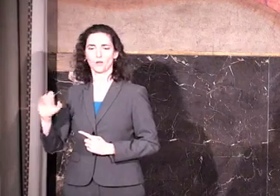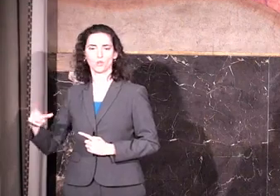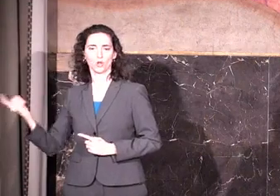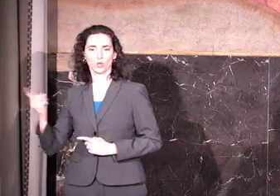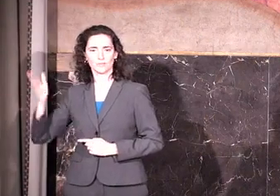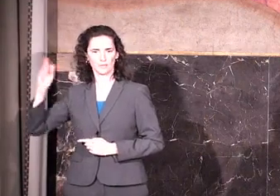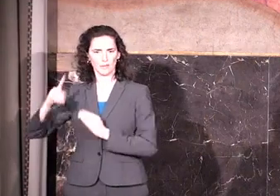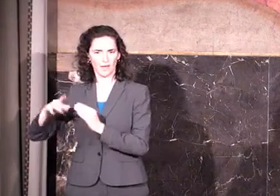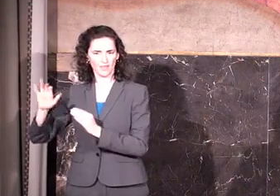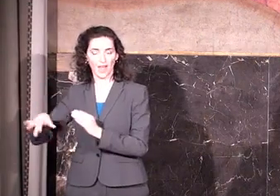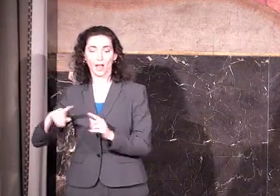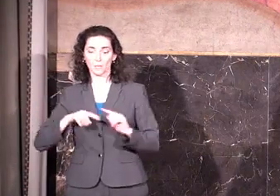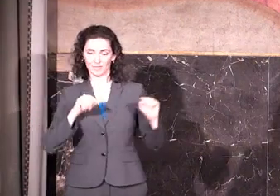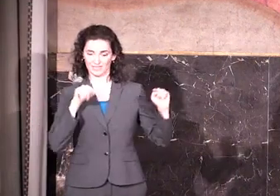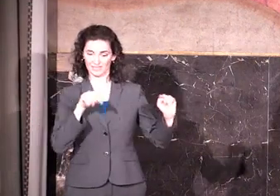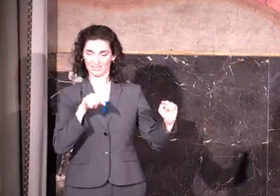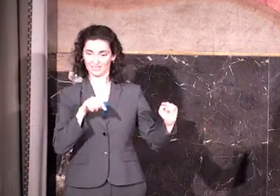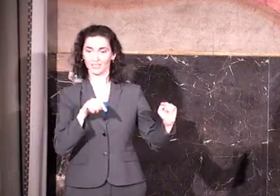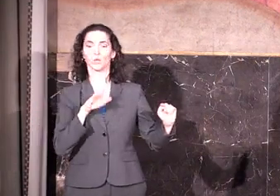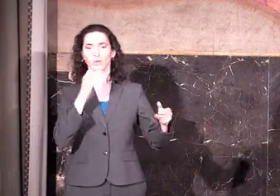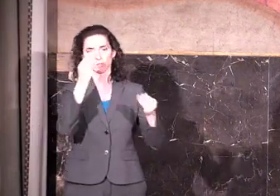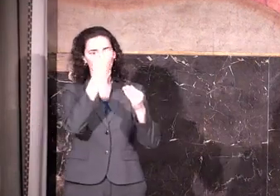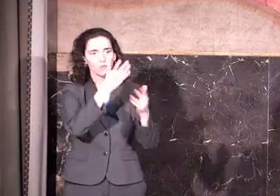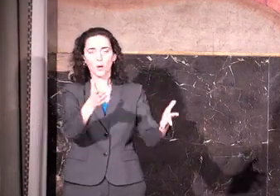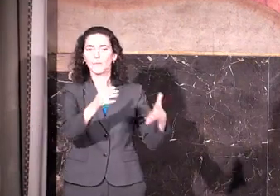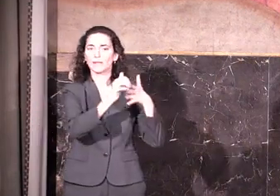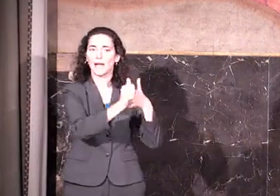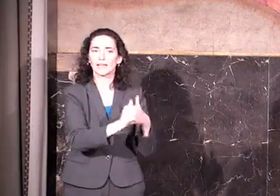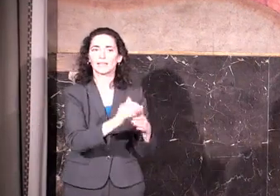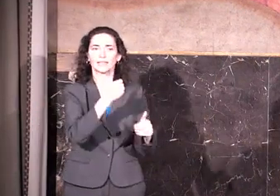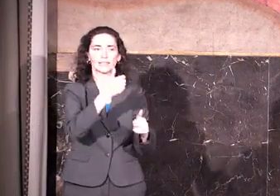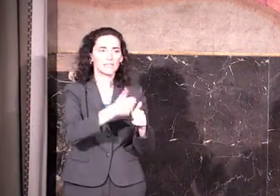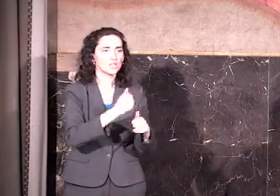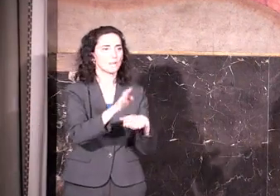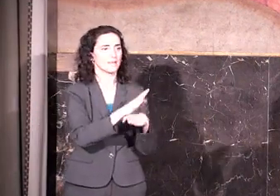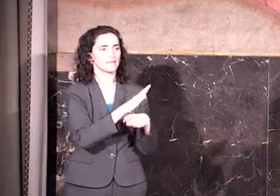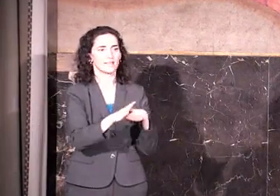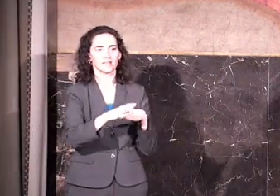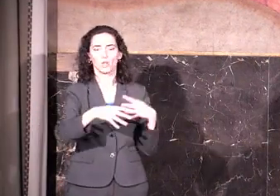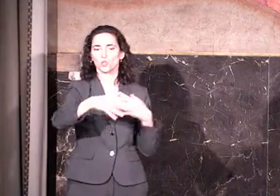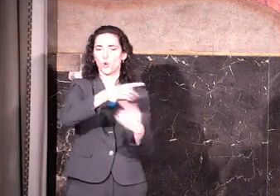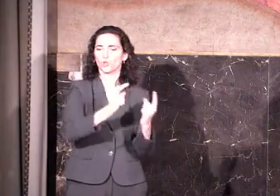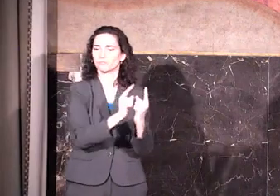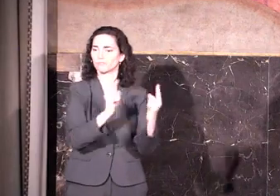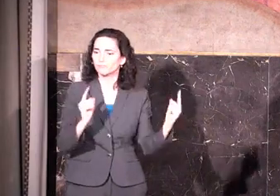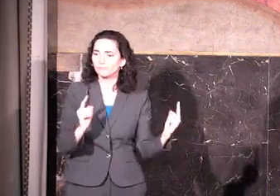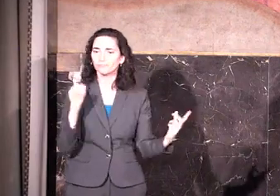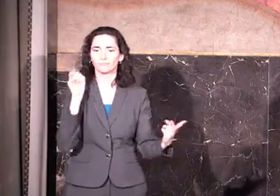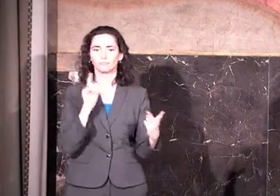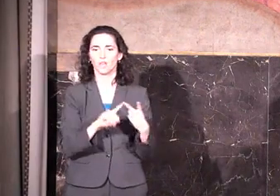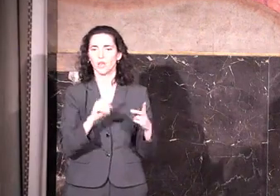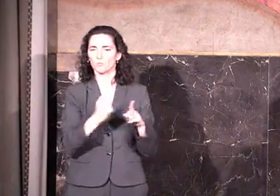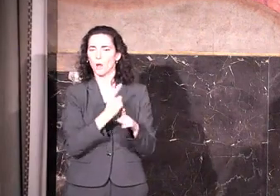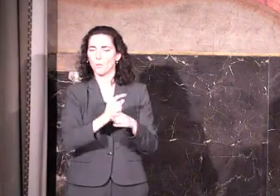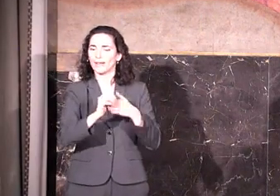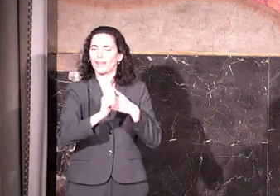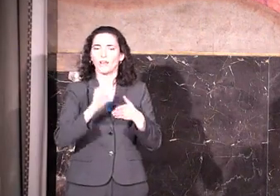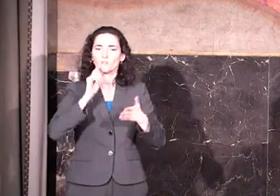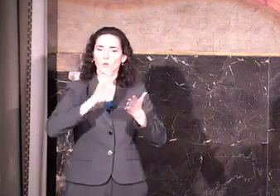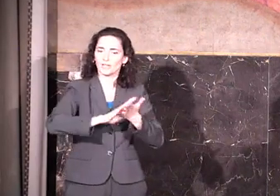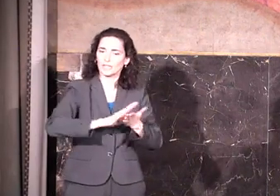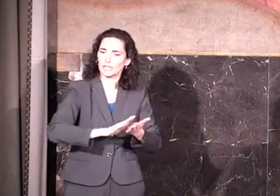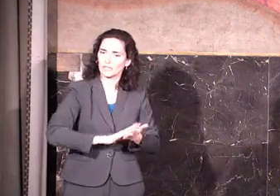businesses to get the exact social distancing and sanitation guidelines that they need for each phase of our